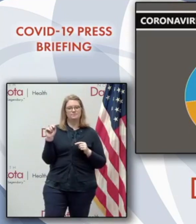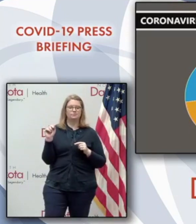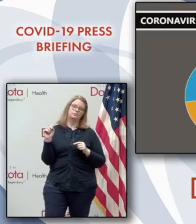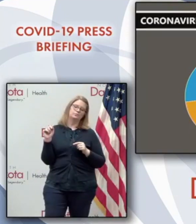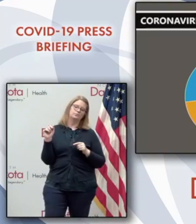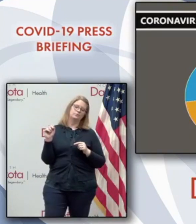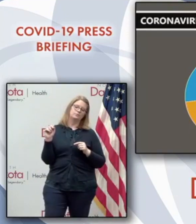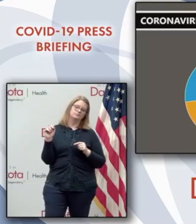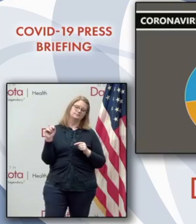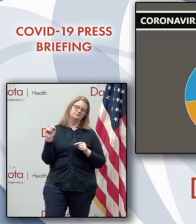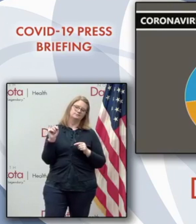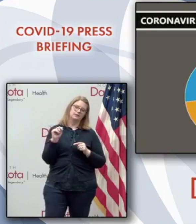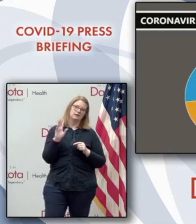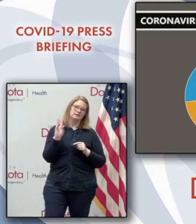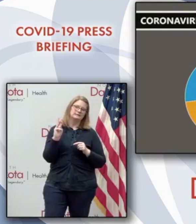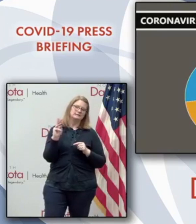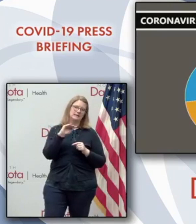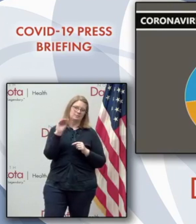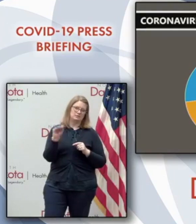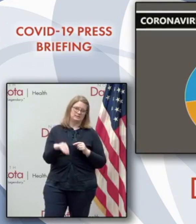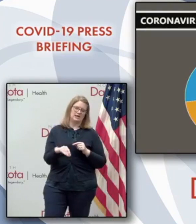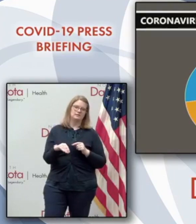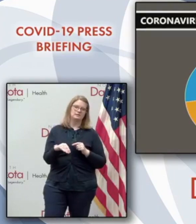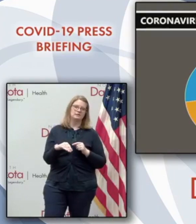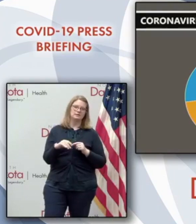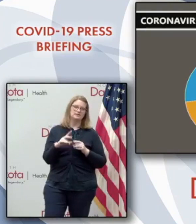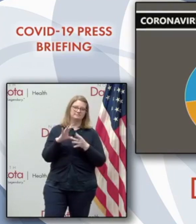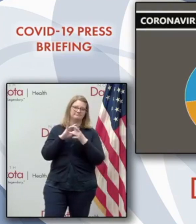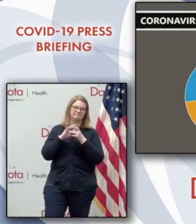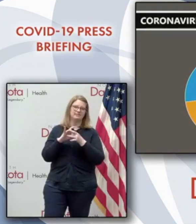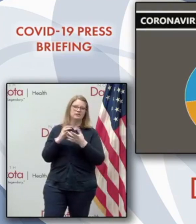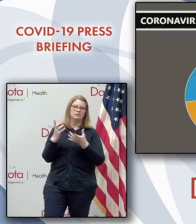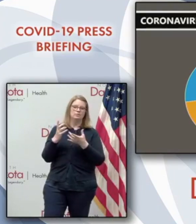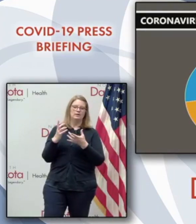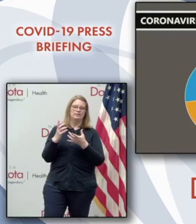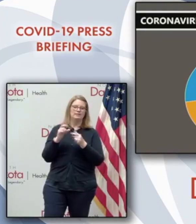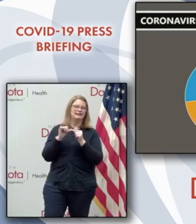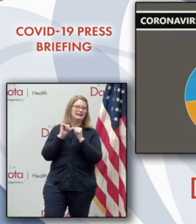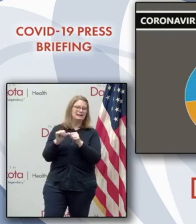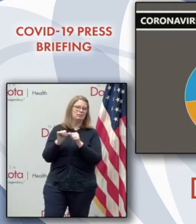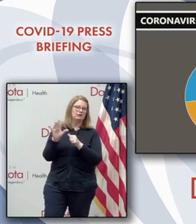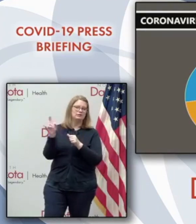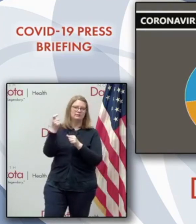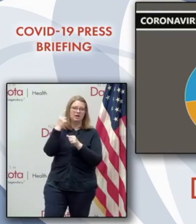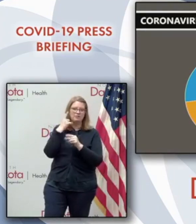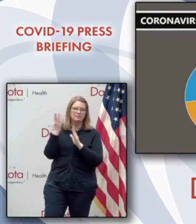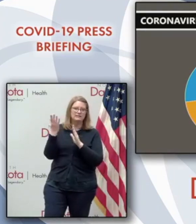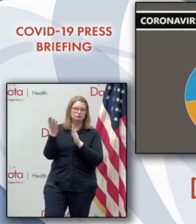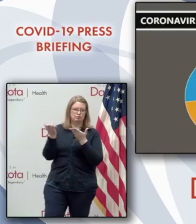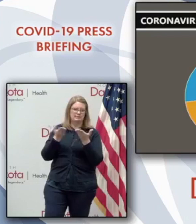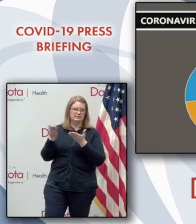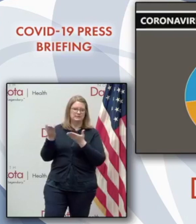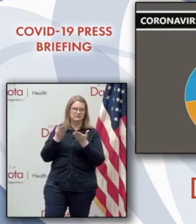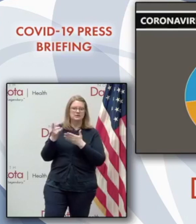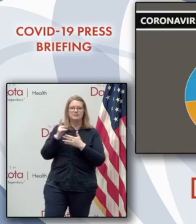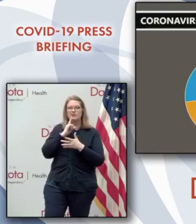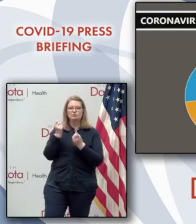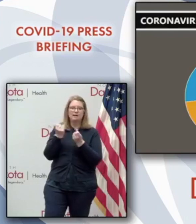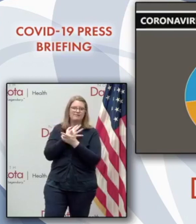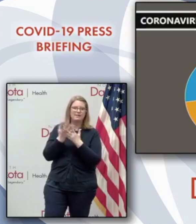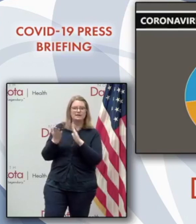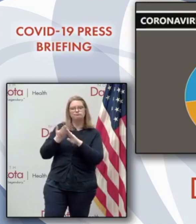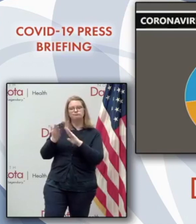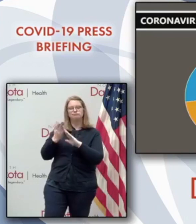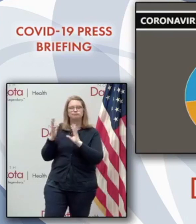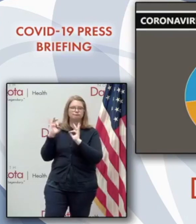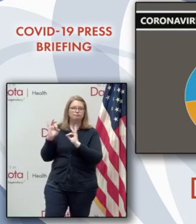for only 16% of this has gone towards the continuation of government services. And then the upper right-hand corner,